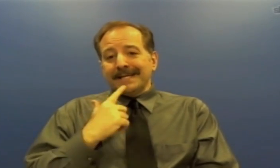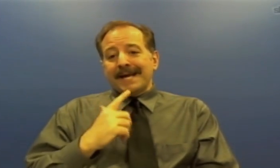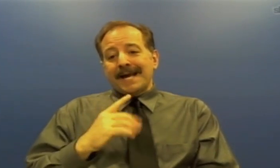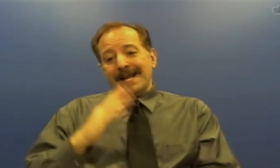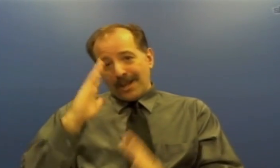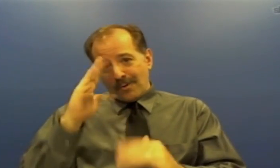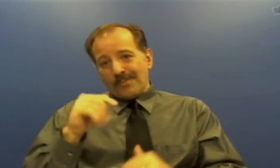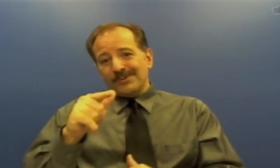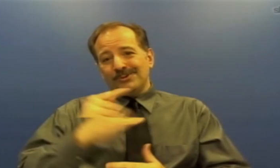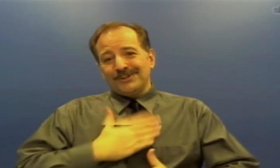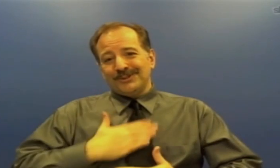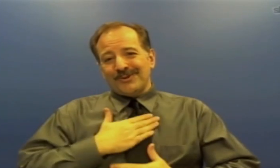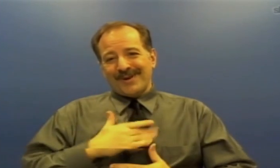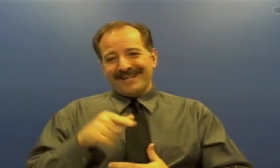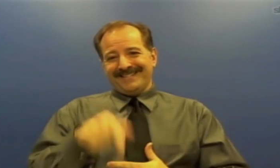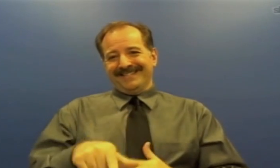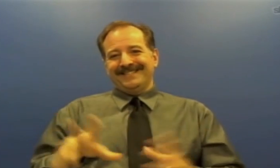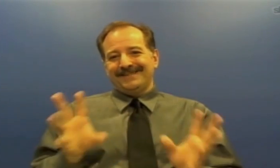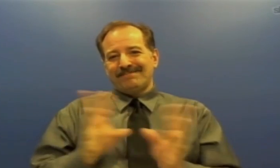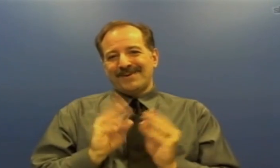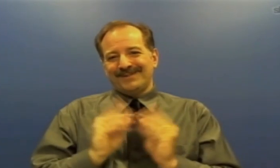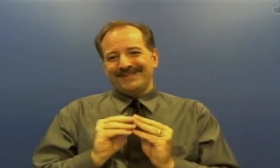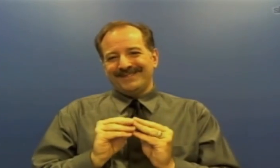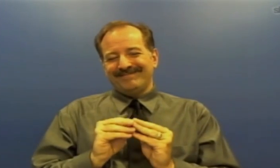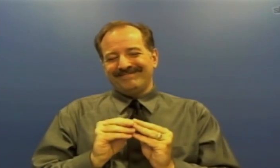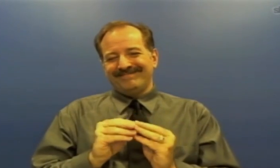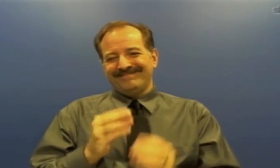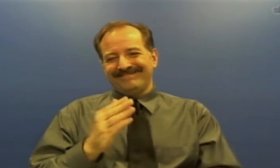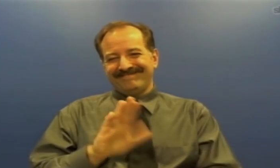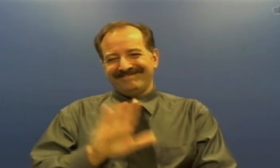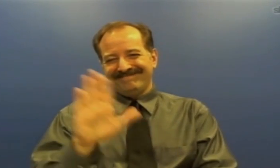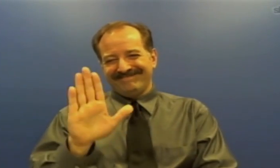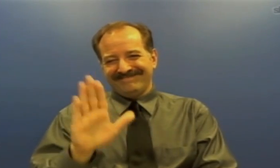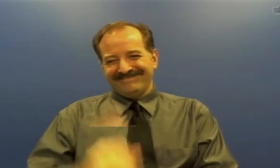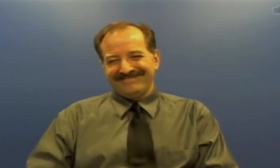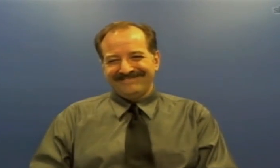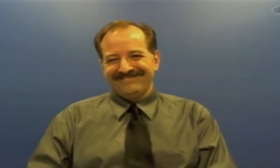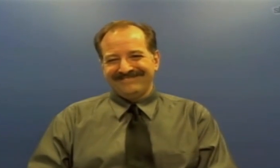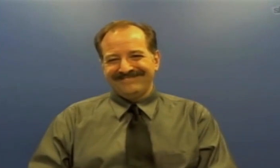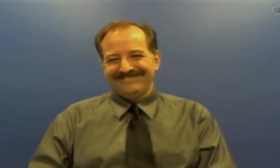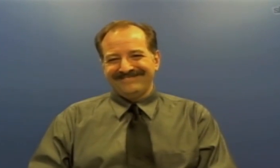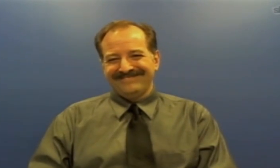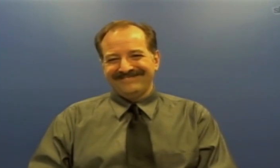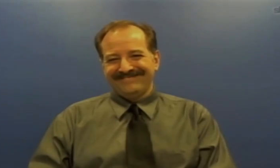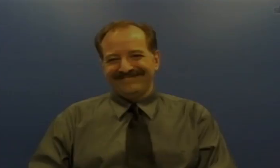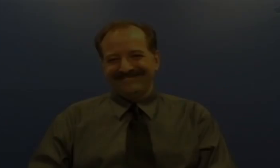And thanks for watching, and I hope that you've enjoyed this symposium. So long.